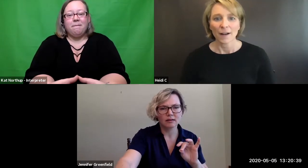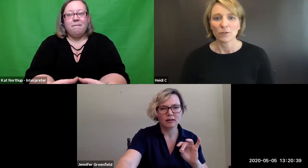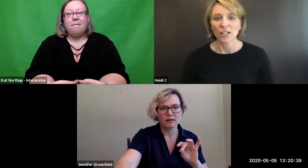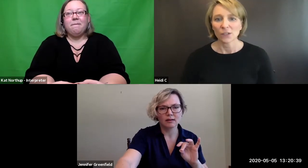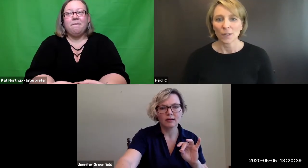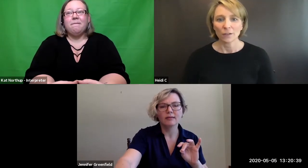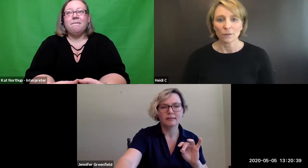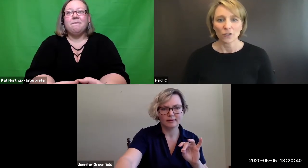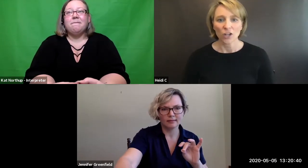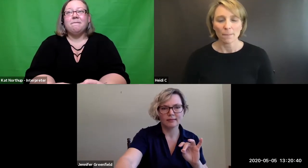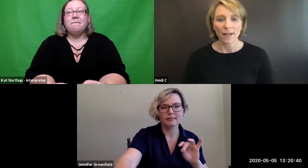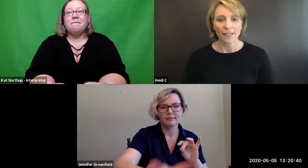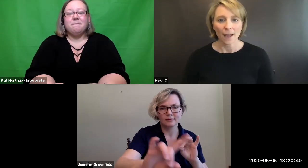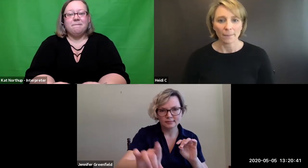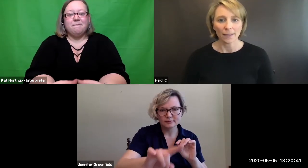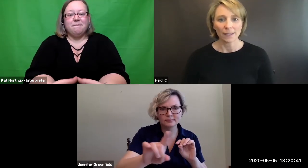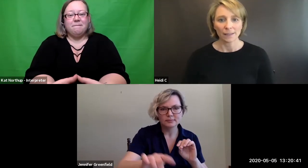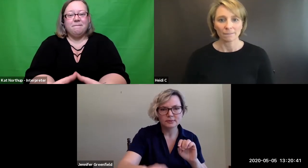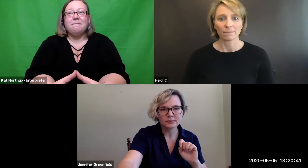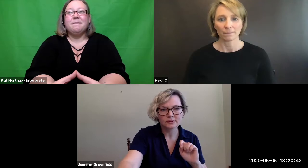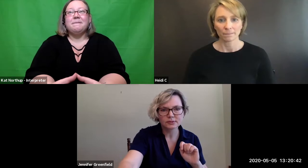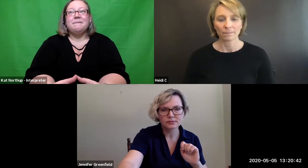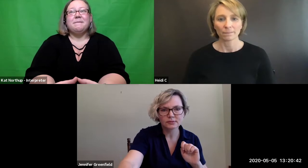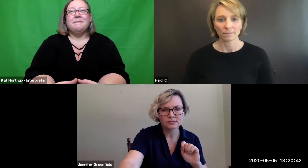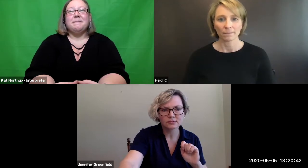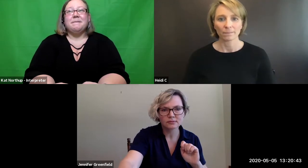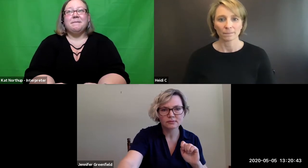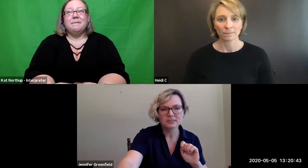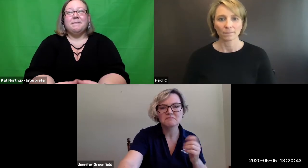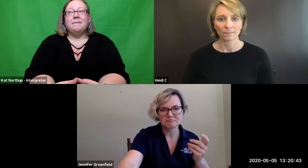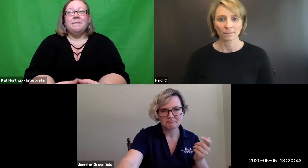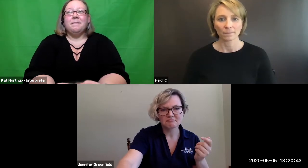All right, I'm just reading through the chat box comments.